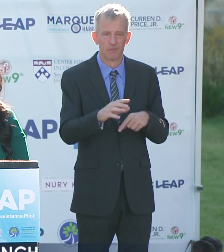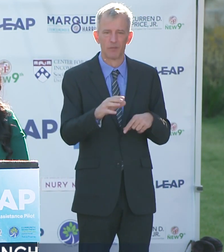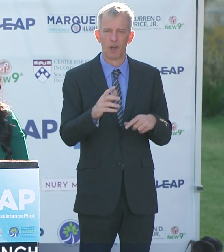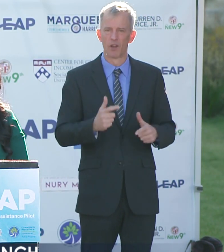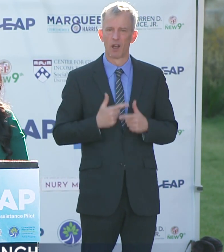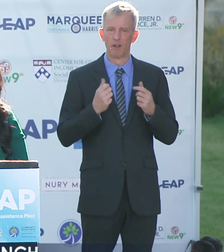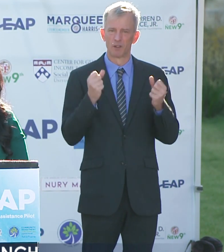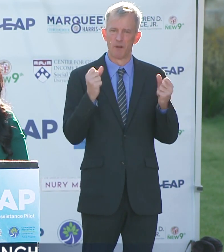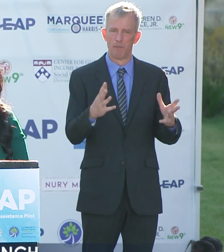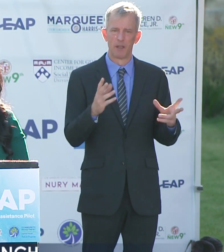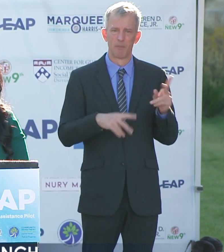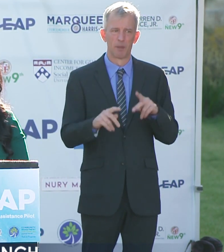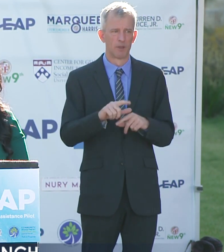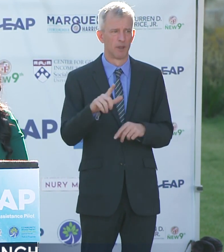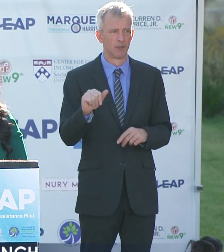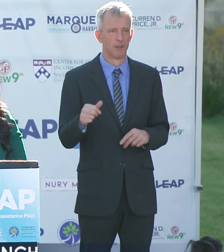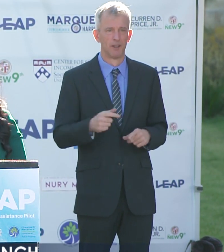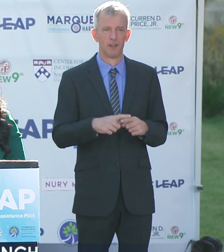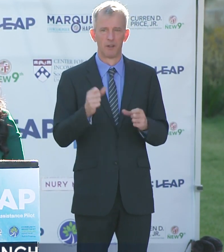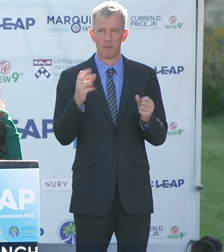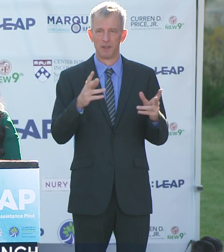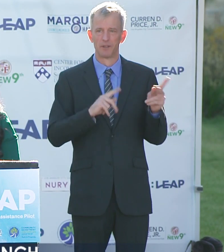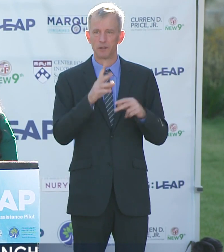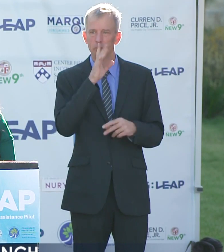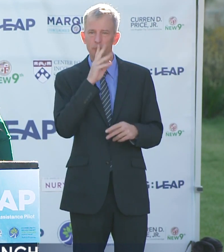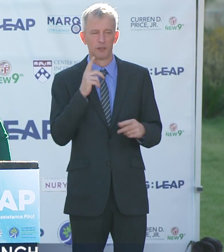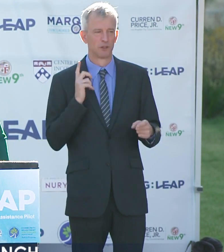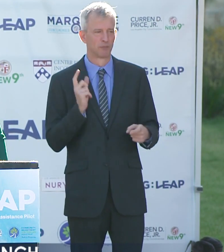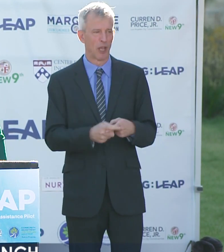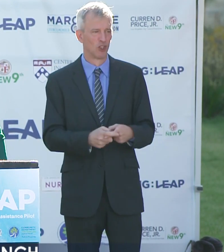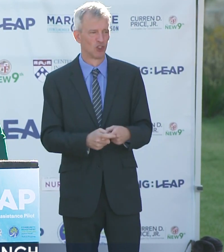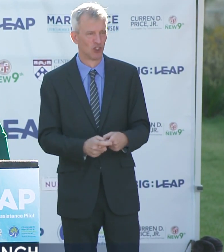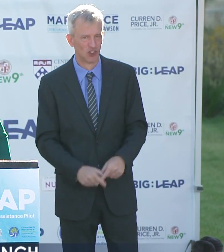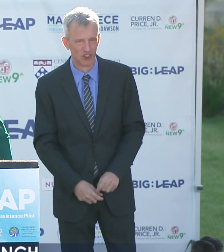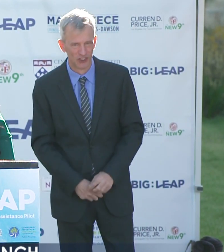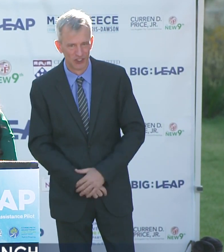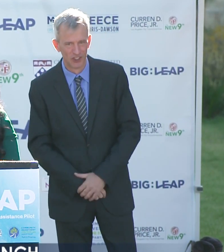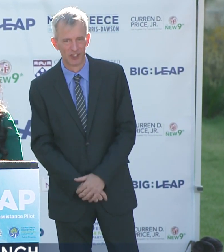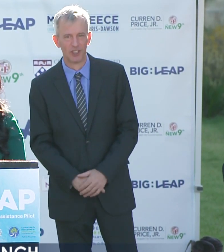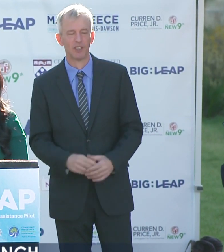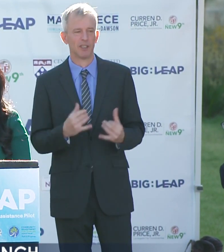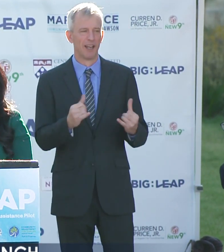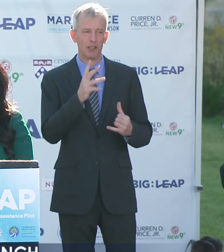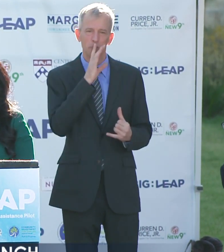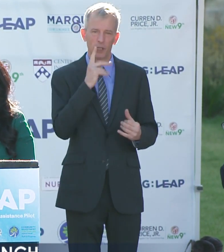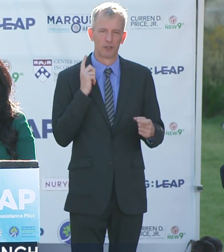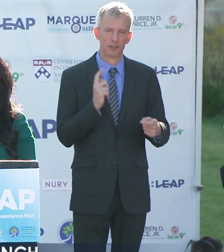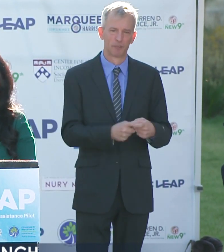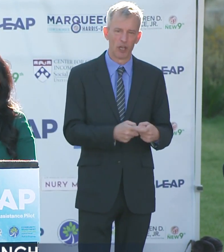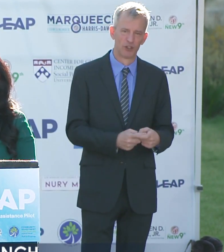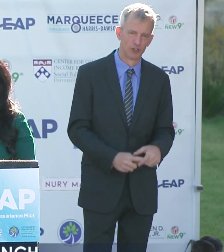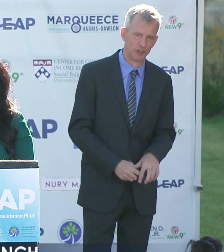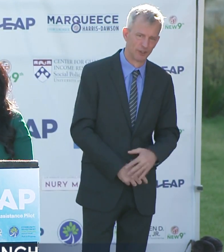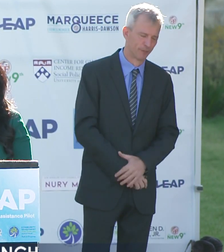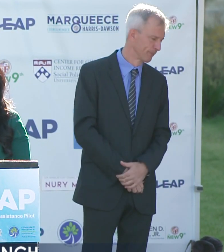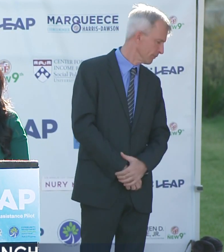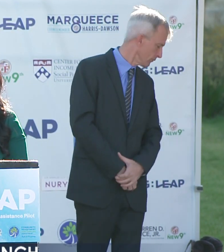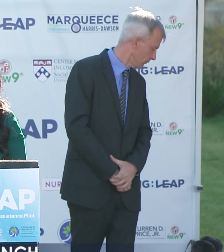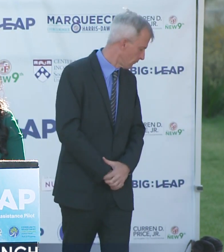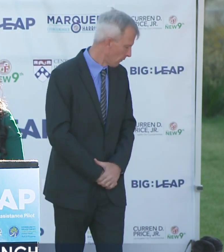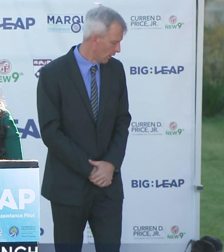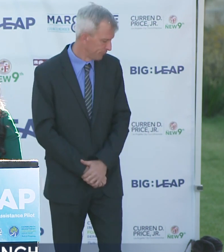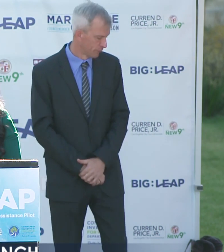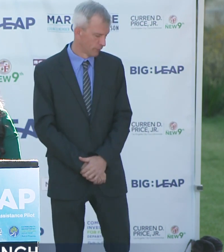any media in Spanish? I'd like to say a few words. Sí, sí, okay, bueno. Bueno, buenos días. Estoy muy orgullosa de estar